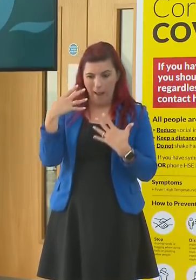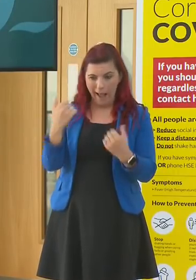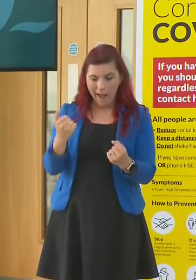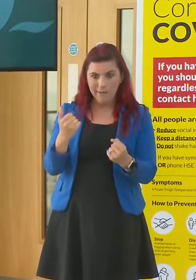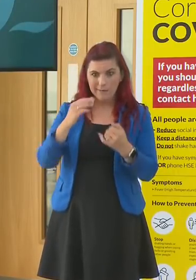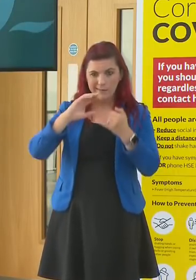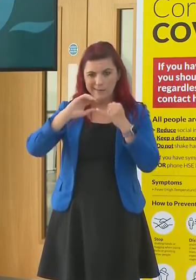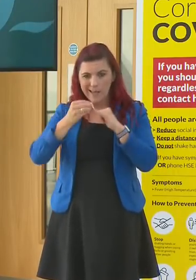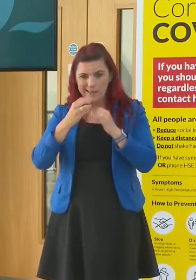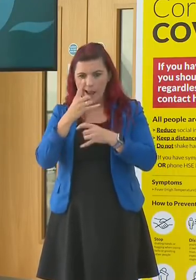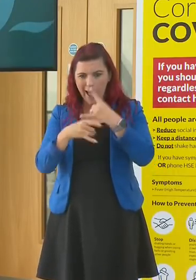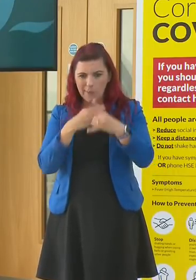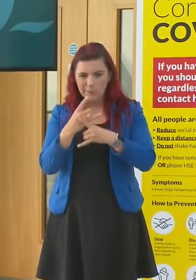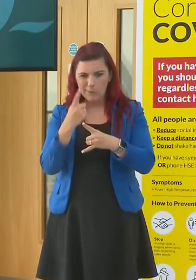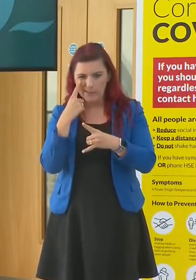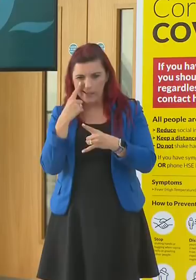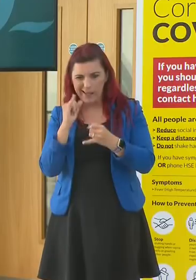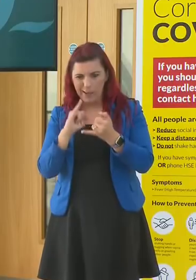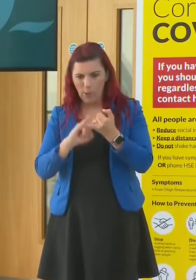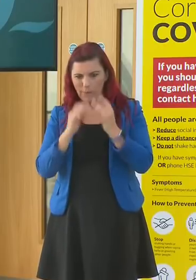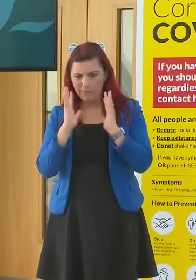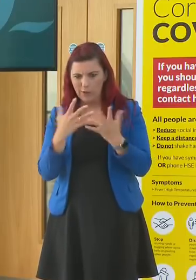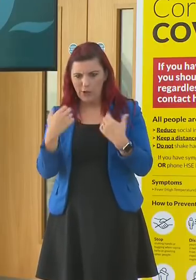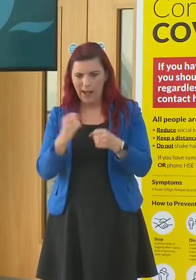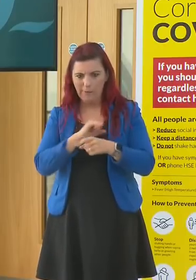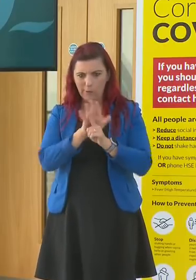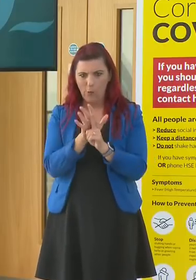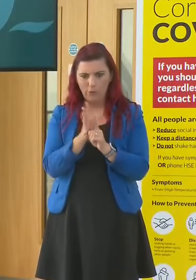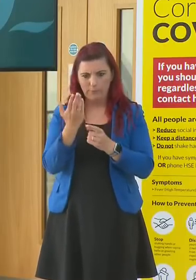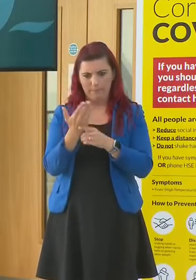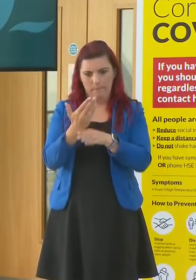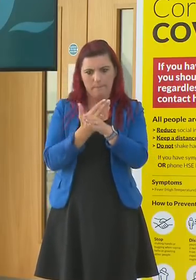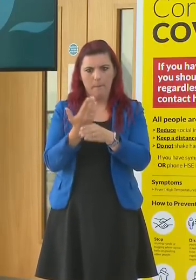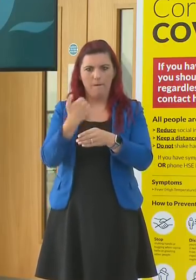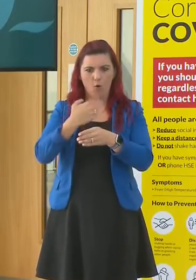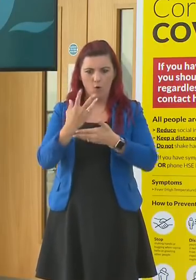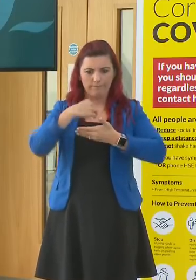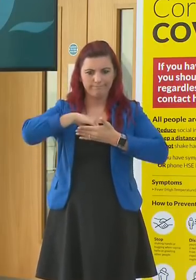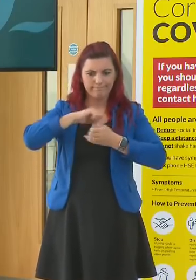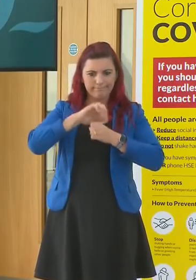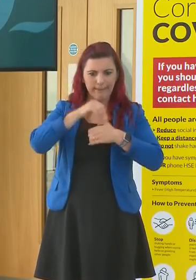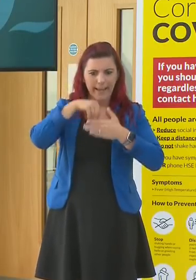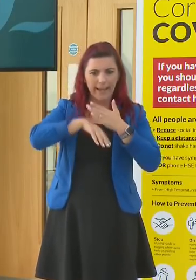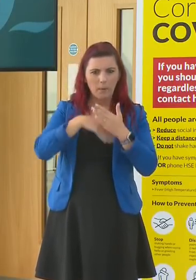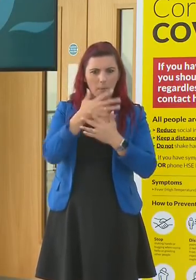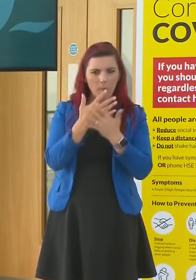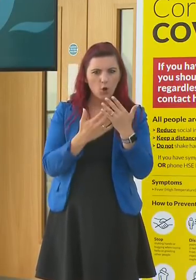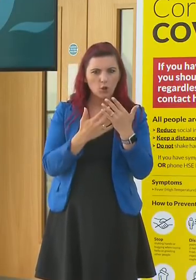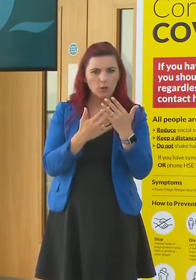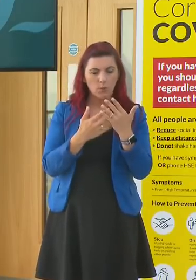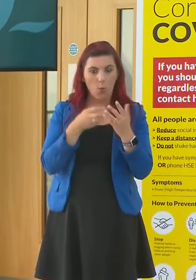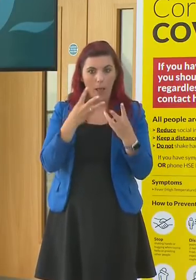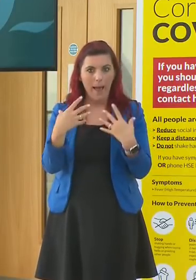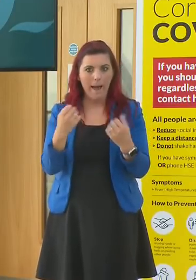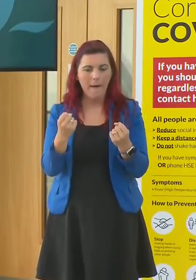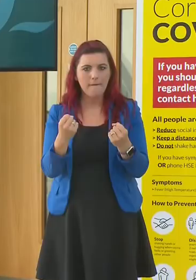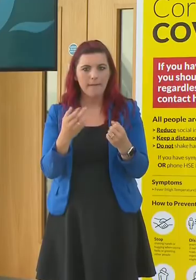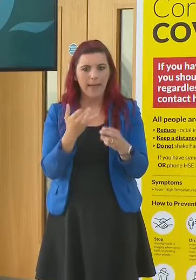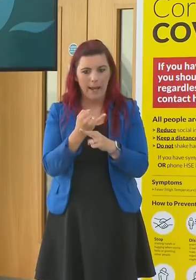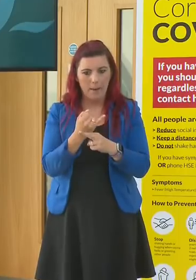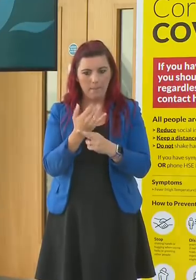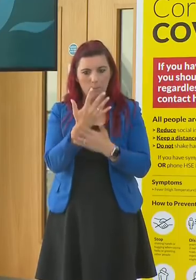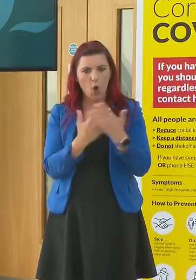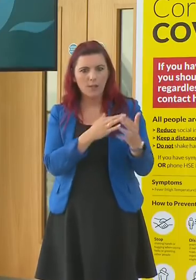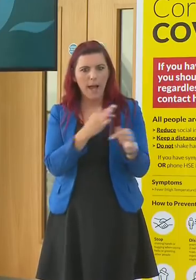taken with the right test at the right time. People will demonstrate antibodies to COVID-19. What is